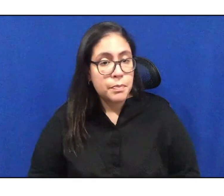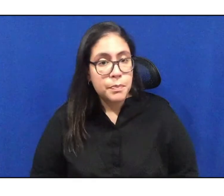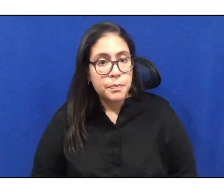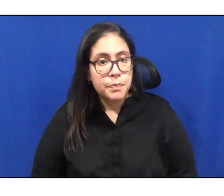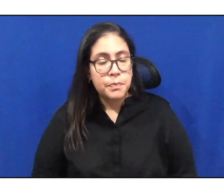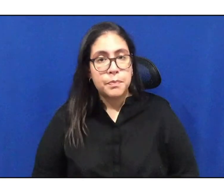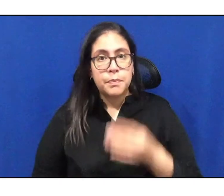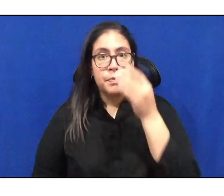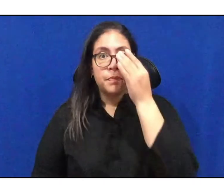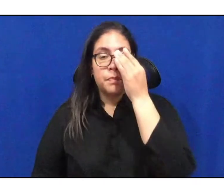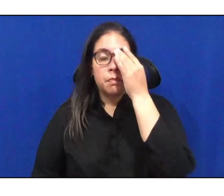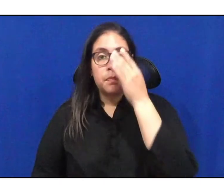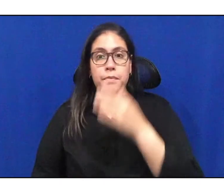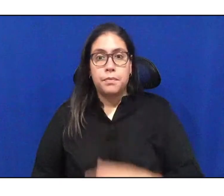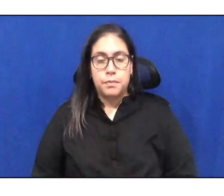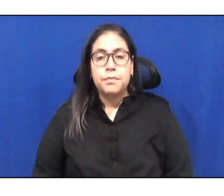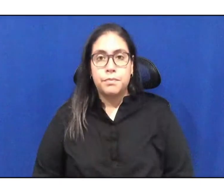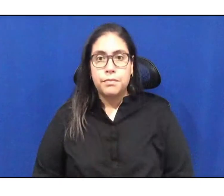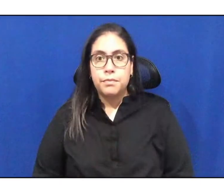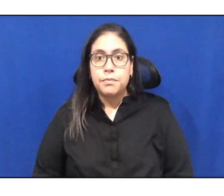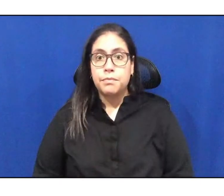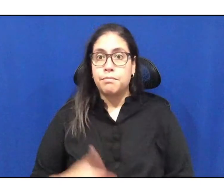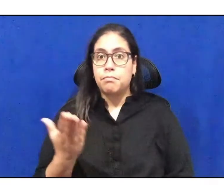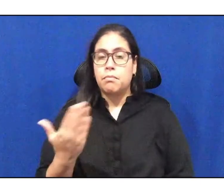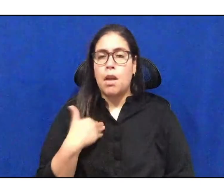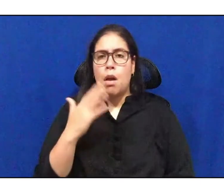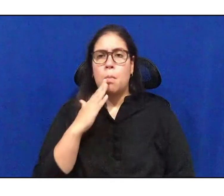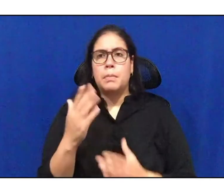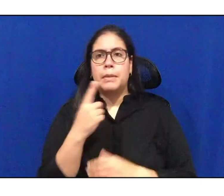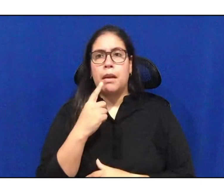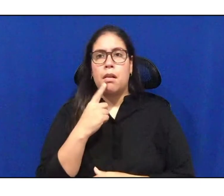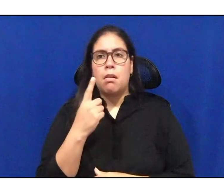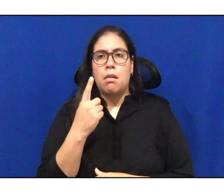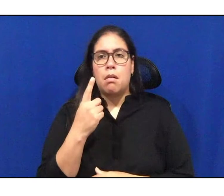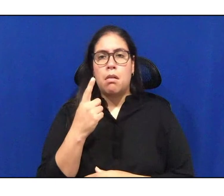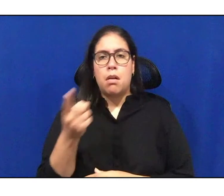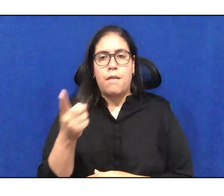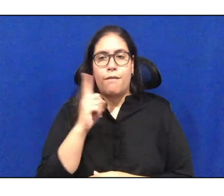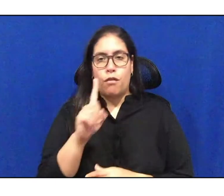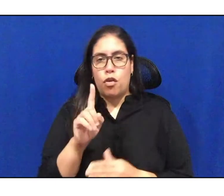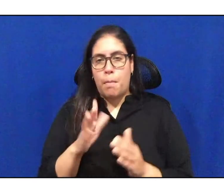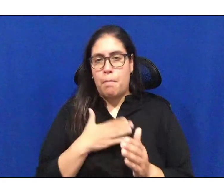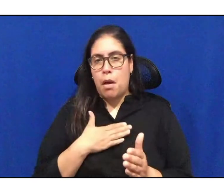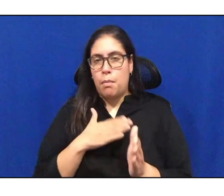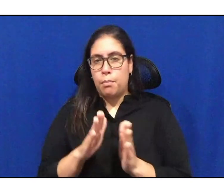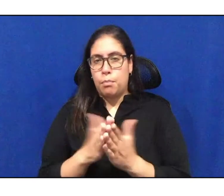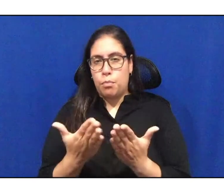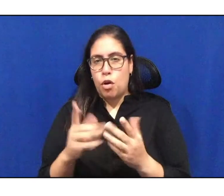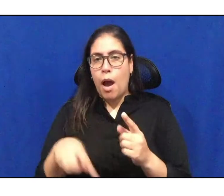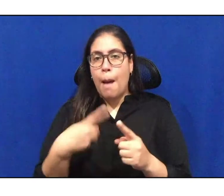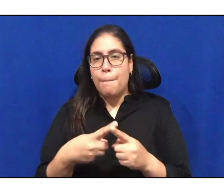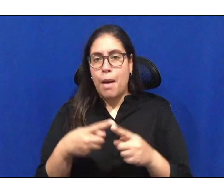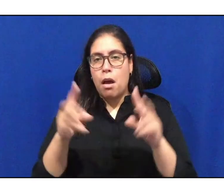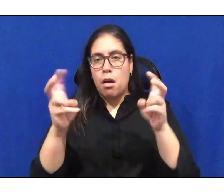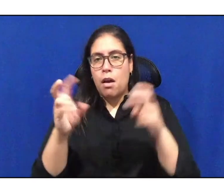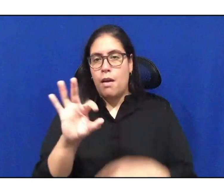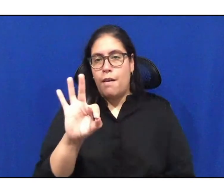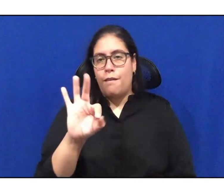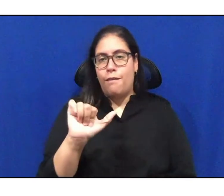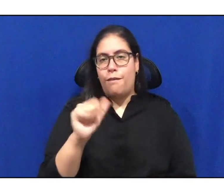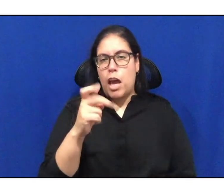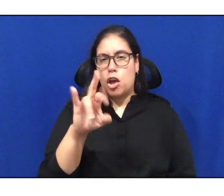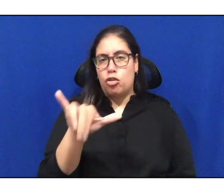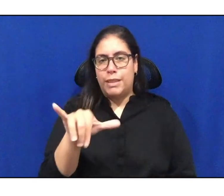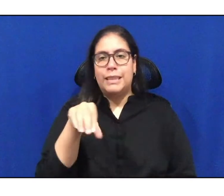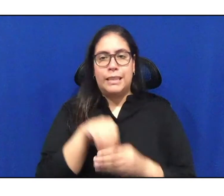and I don't have the quote to hand, but I use it in Bunk, which was my book about fakery in American life, that James Baldwin